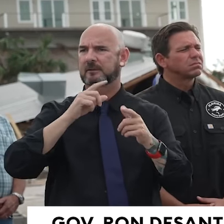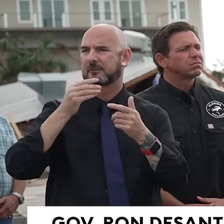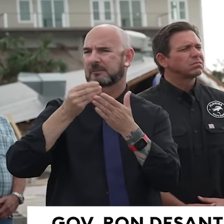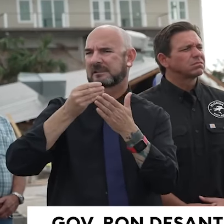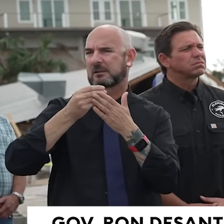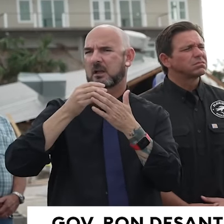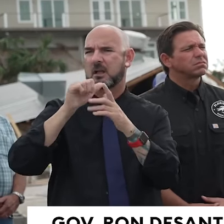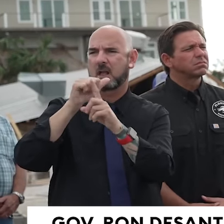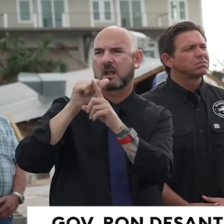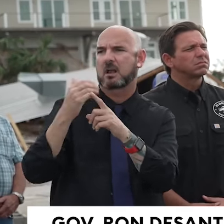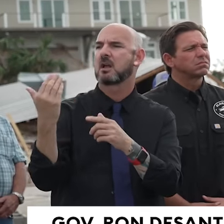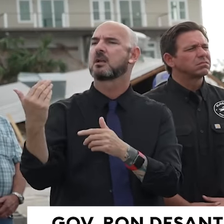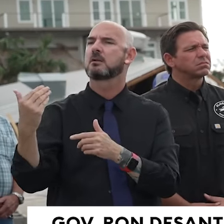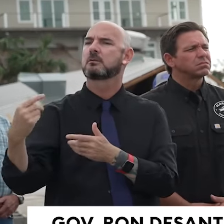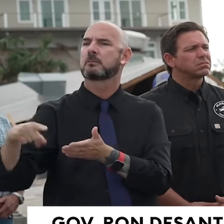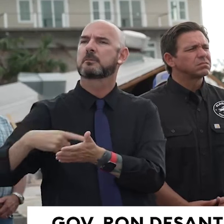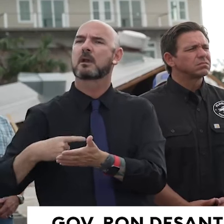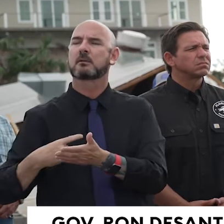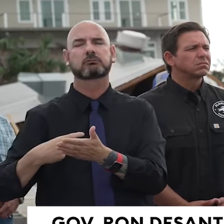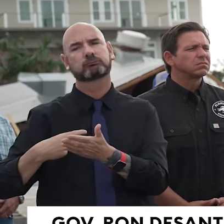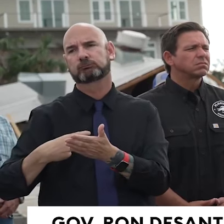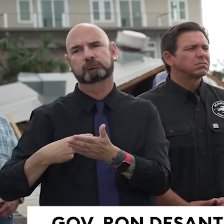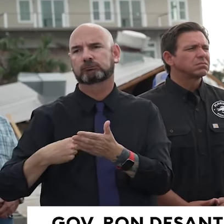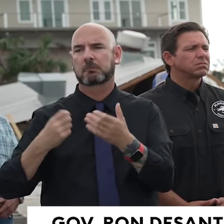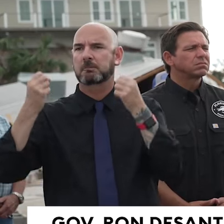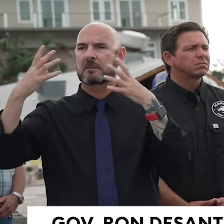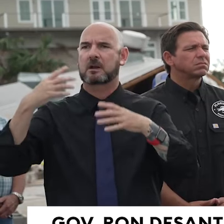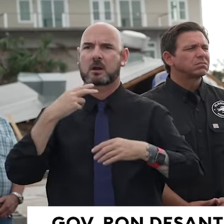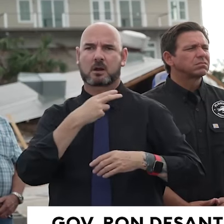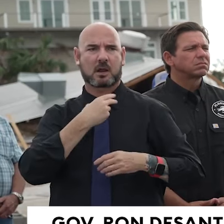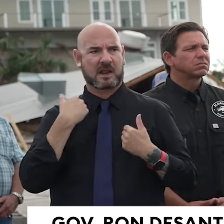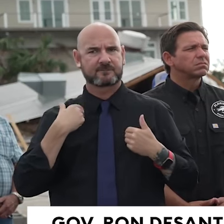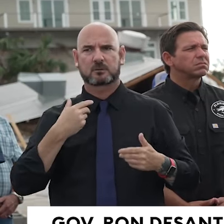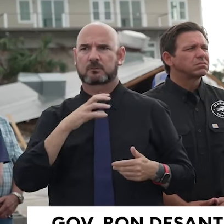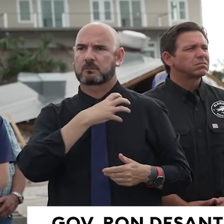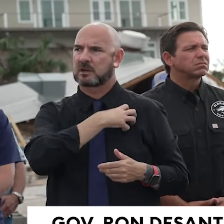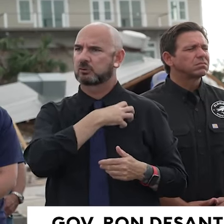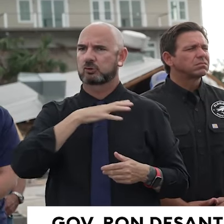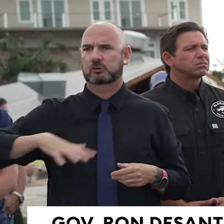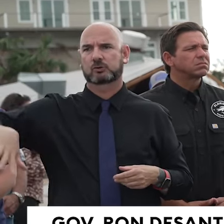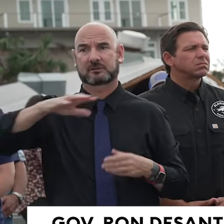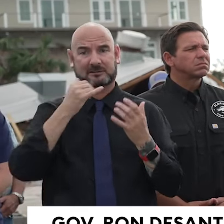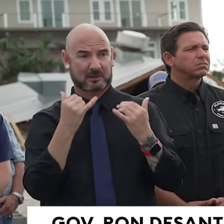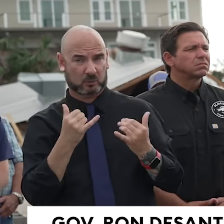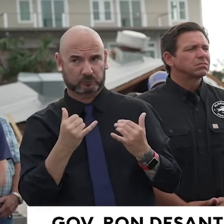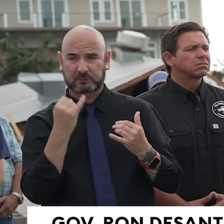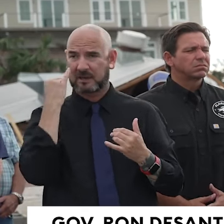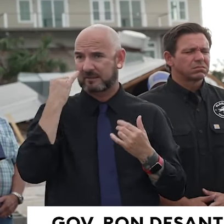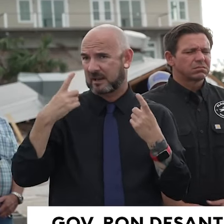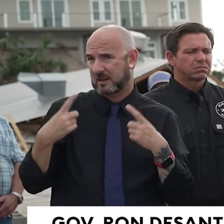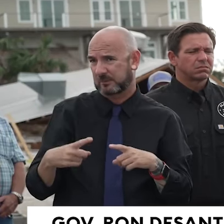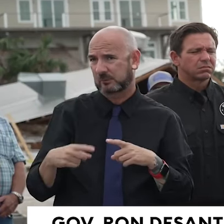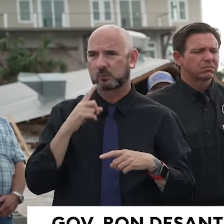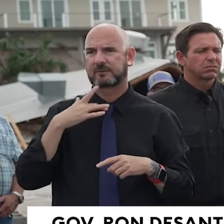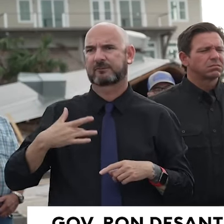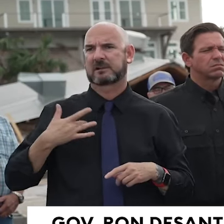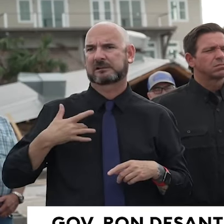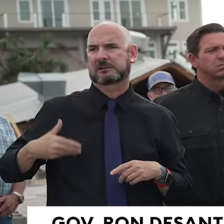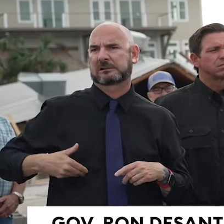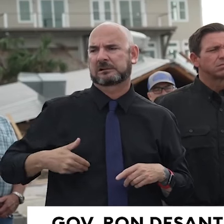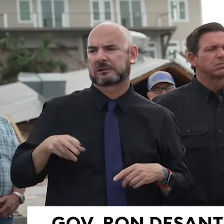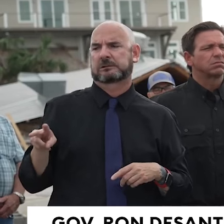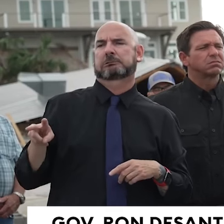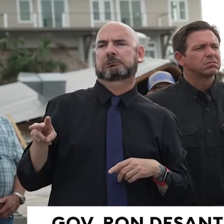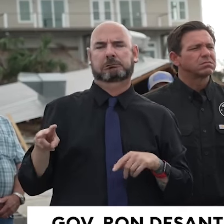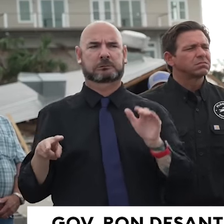of uniforms and badges around this town right now. If that happens and you think you need to report it,